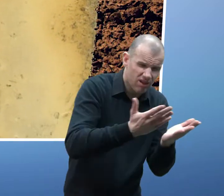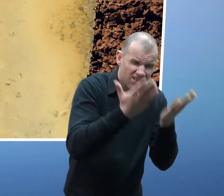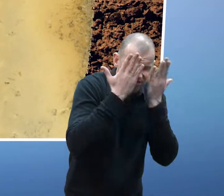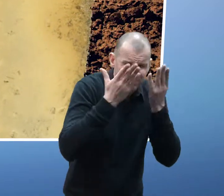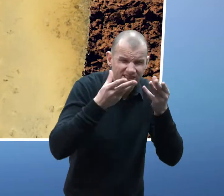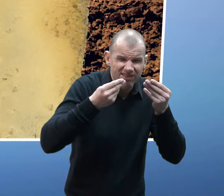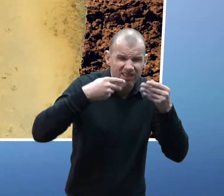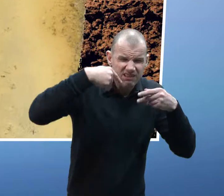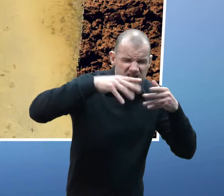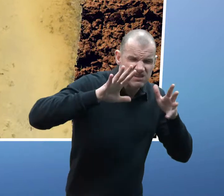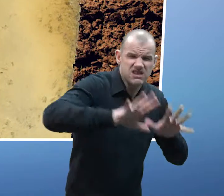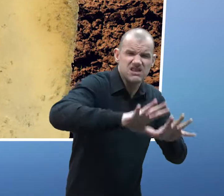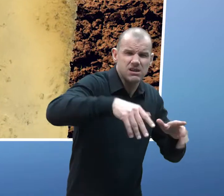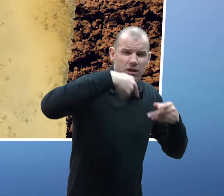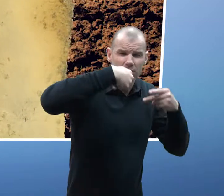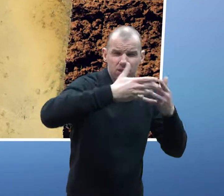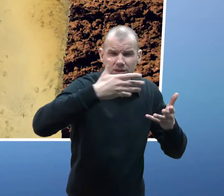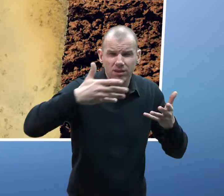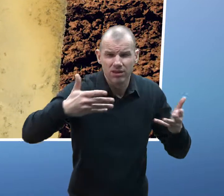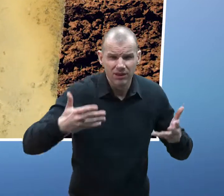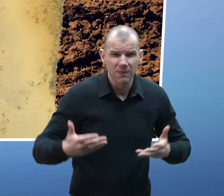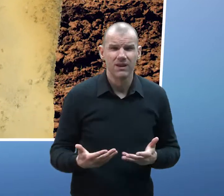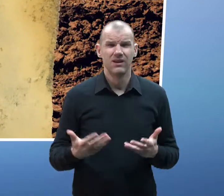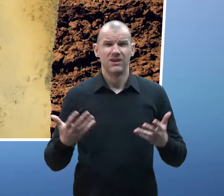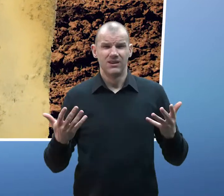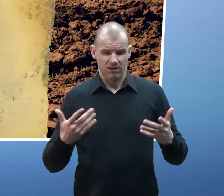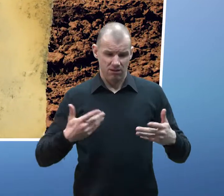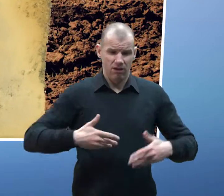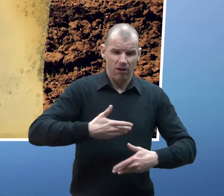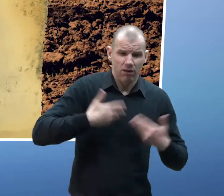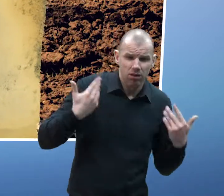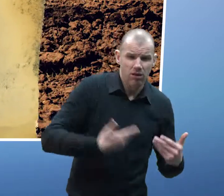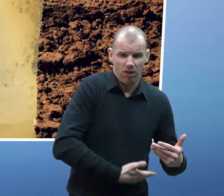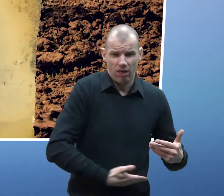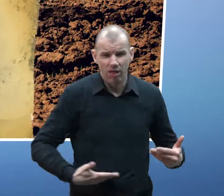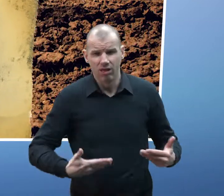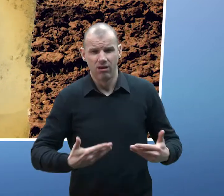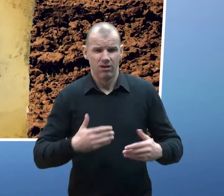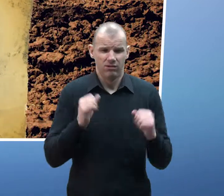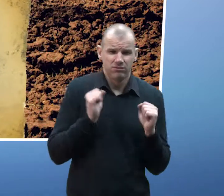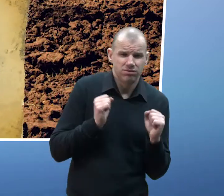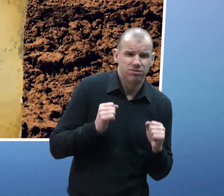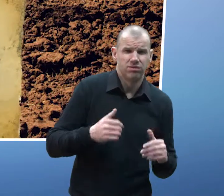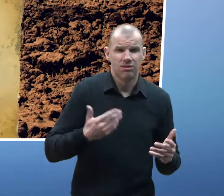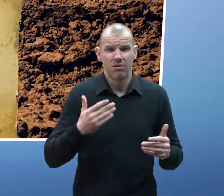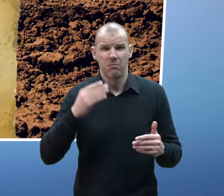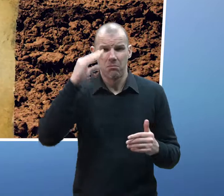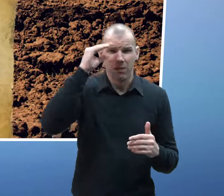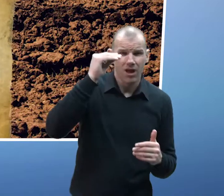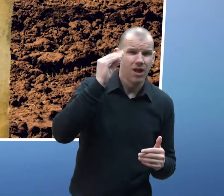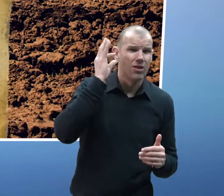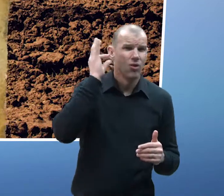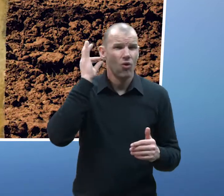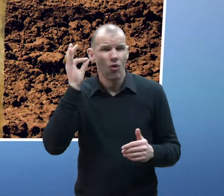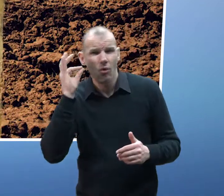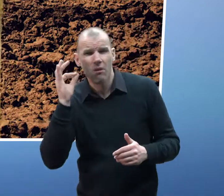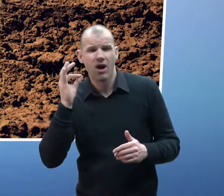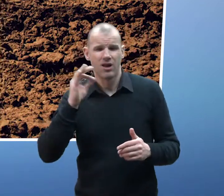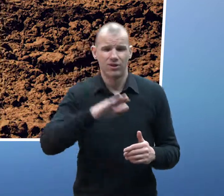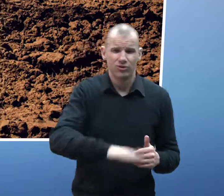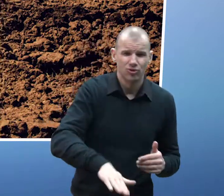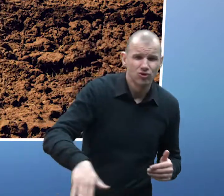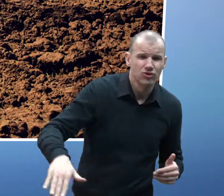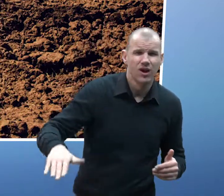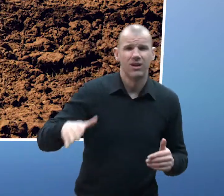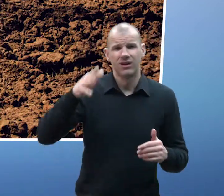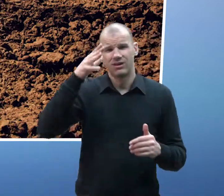elderly people, were forced to get into or often lie face down on a slushy dirt. Then,